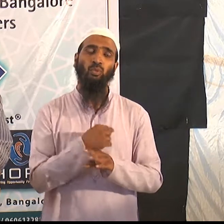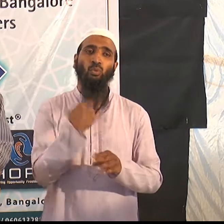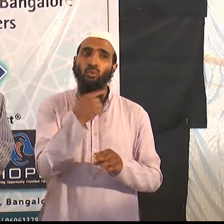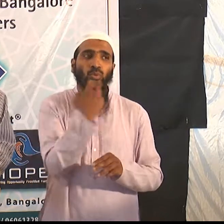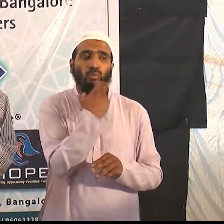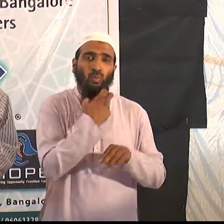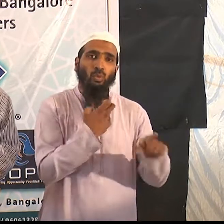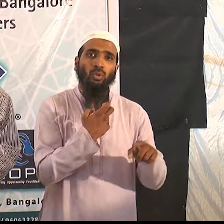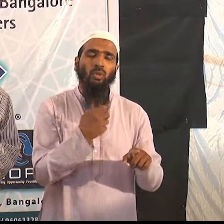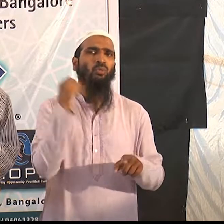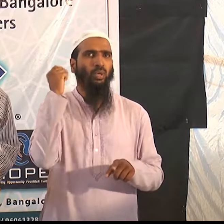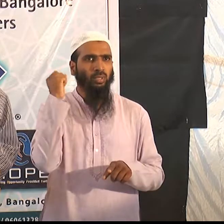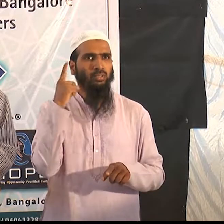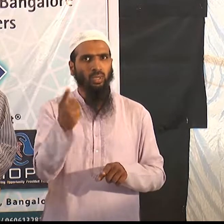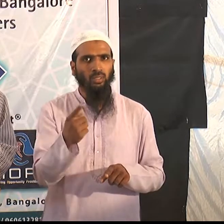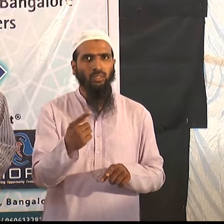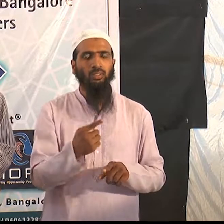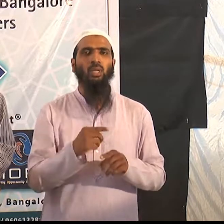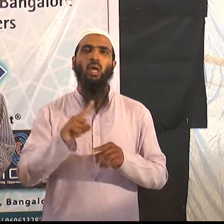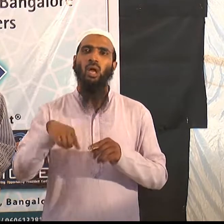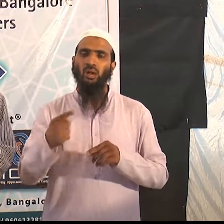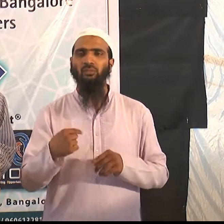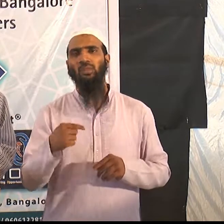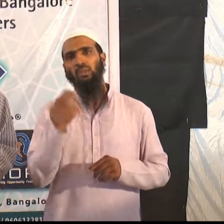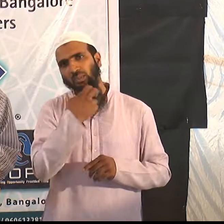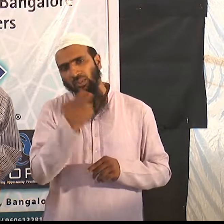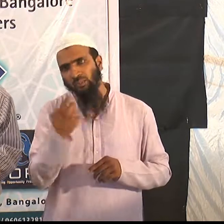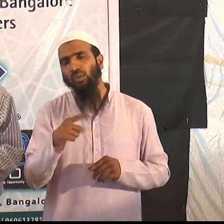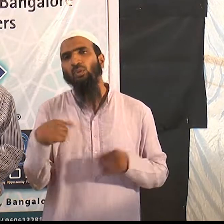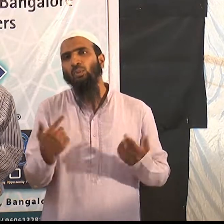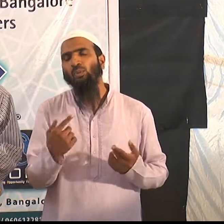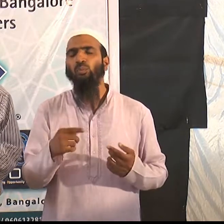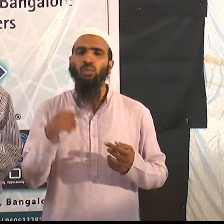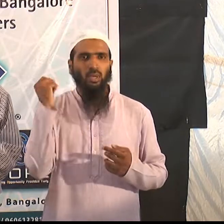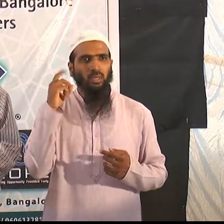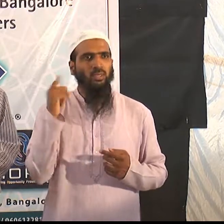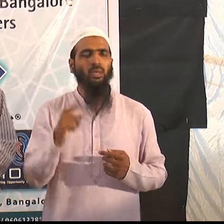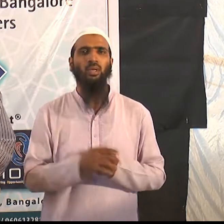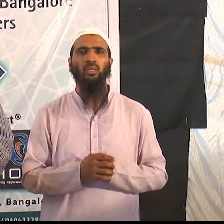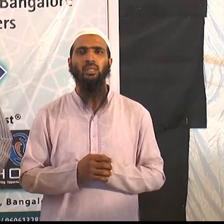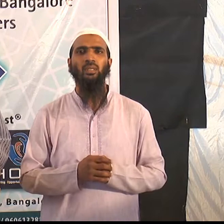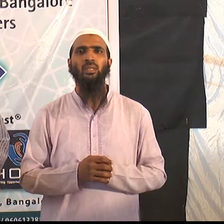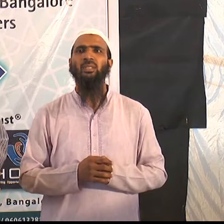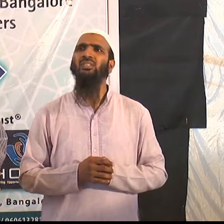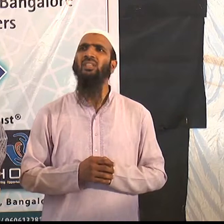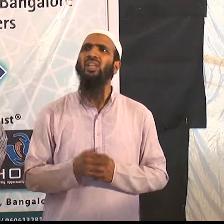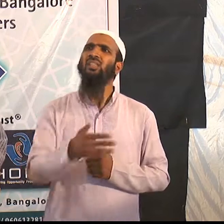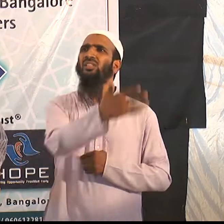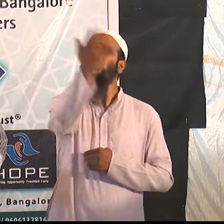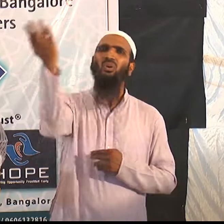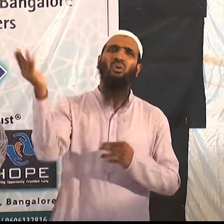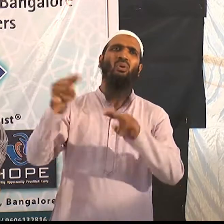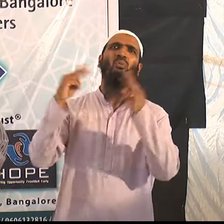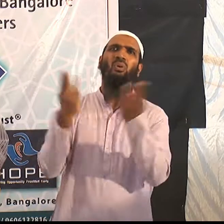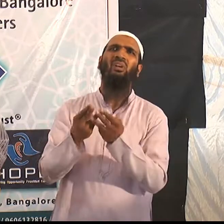cannot sit back and say, "Arey zamana aisa hai saab, chal raha hai, chalne do." Arey zamana bada bewafa